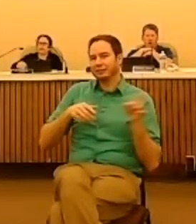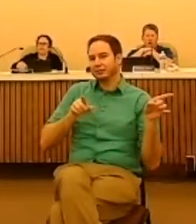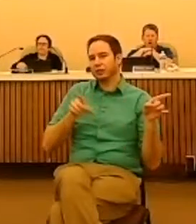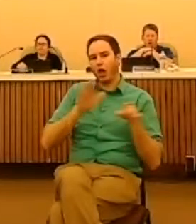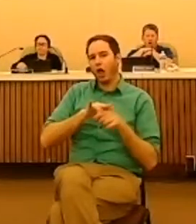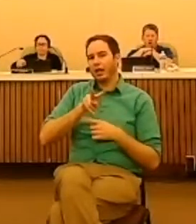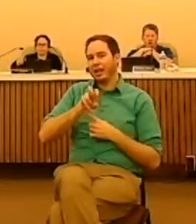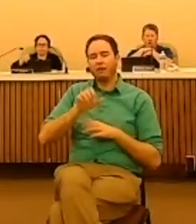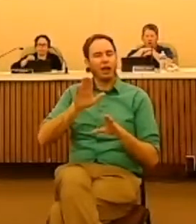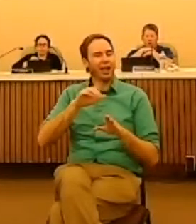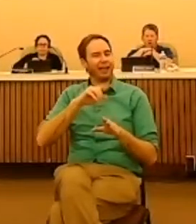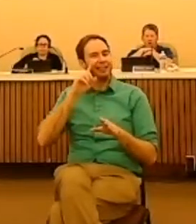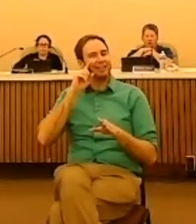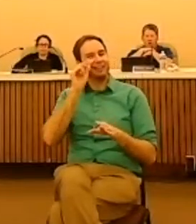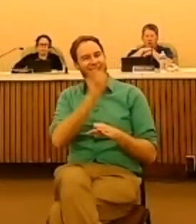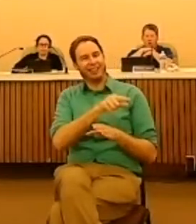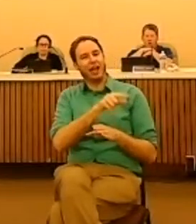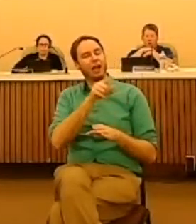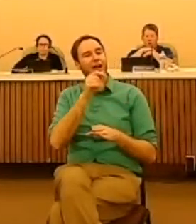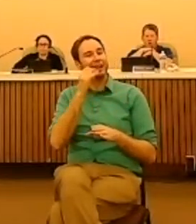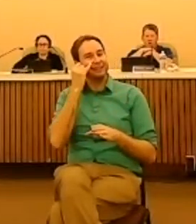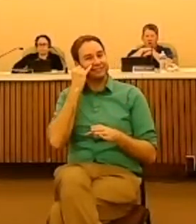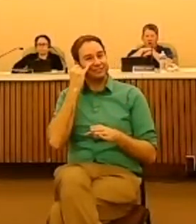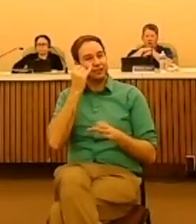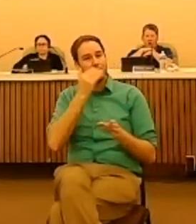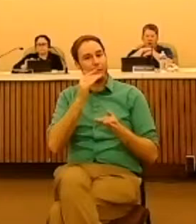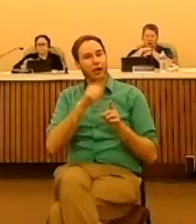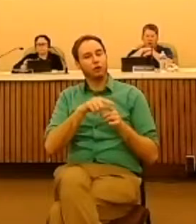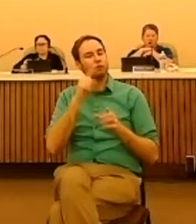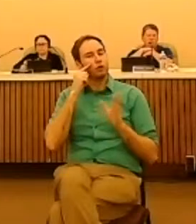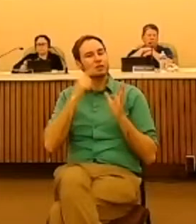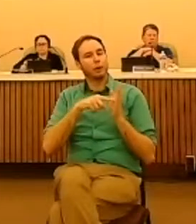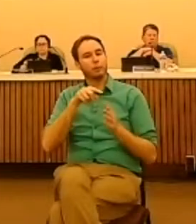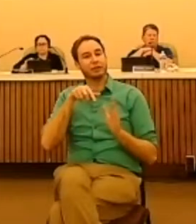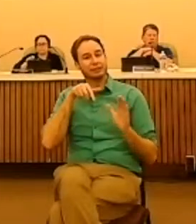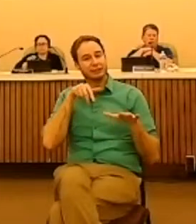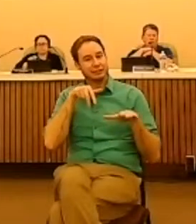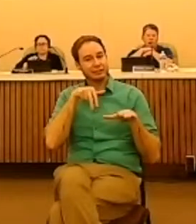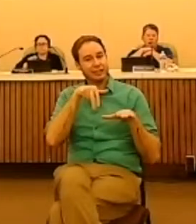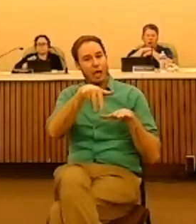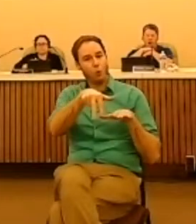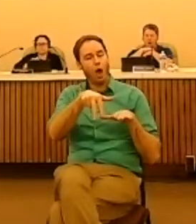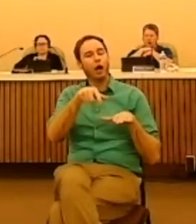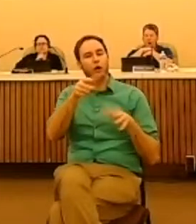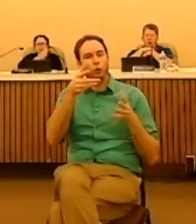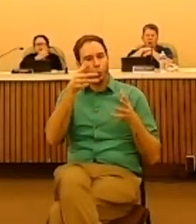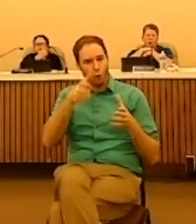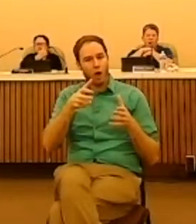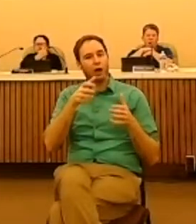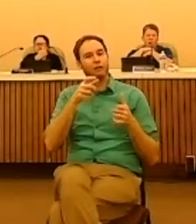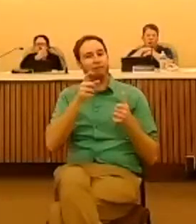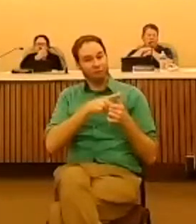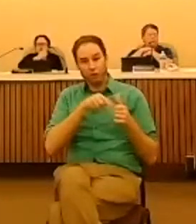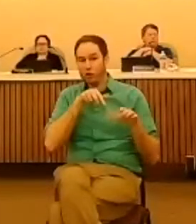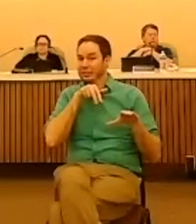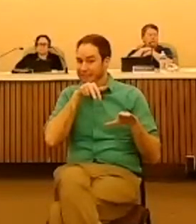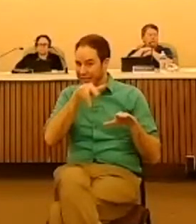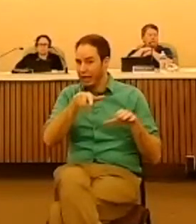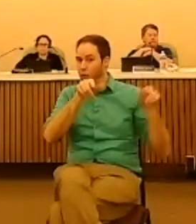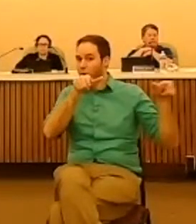it, I think, is if they're gonna be doing this sidewalk, you want the sidewalk to go in